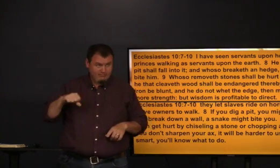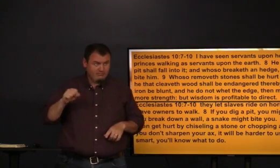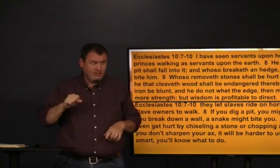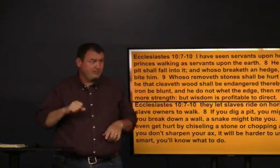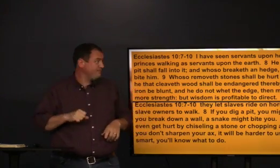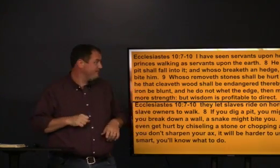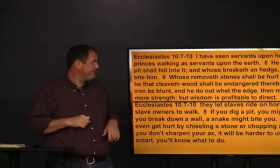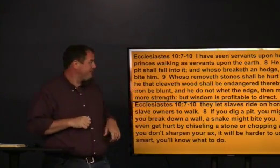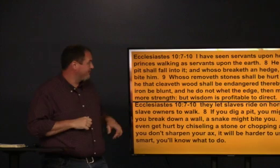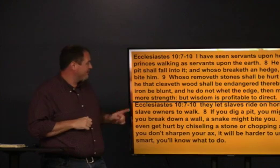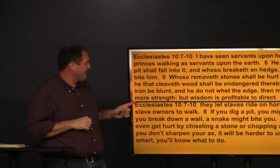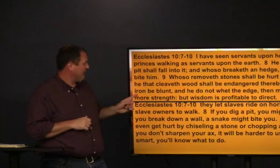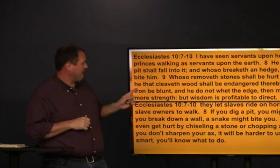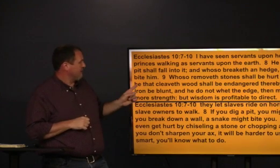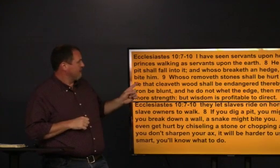Yeah.